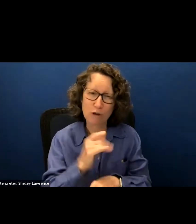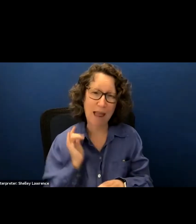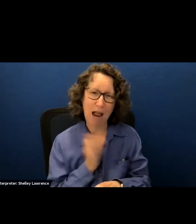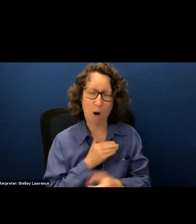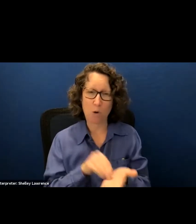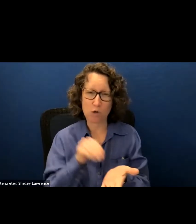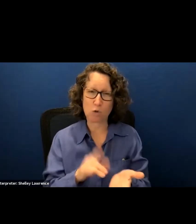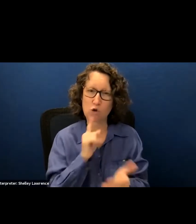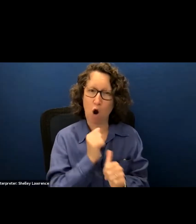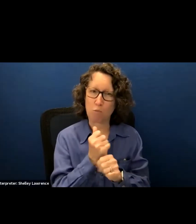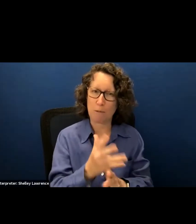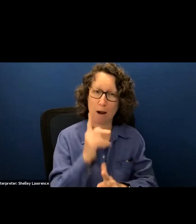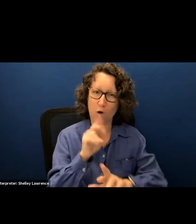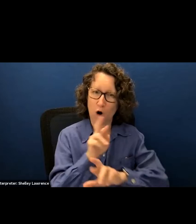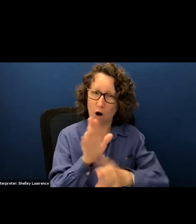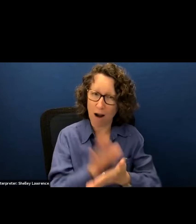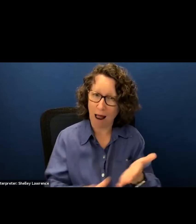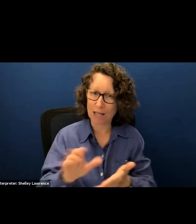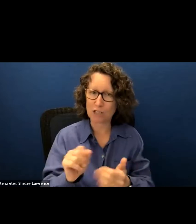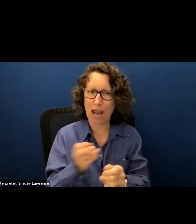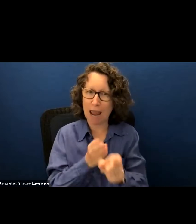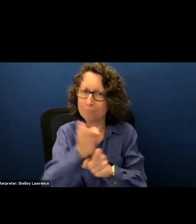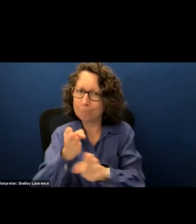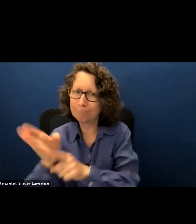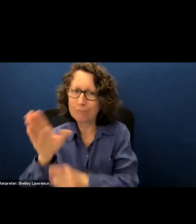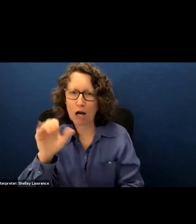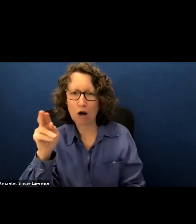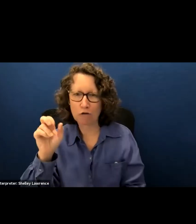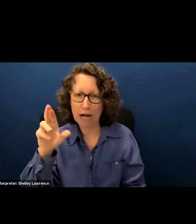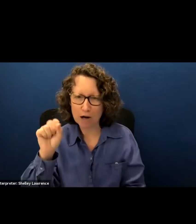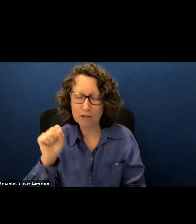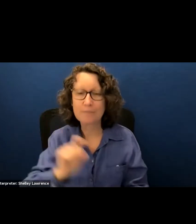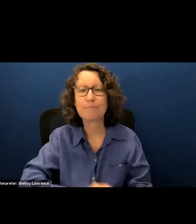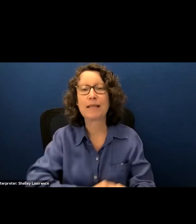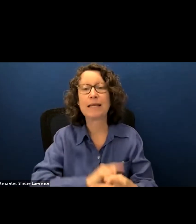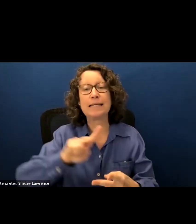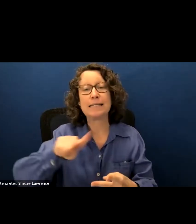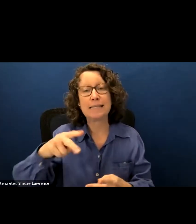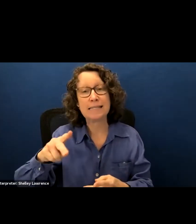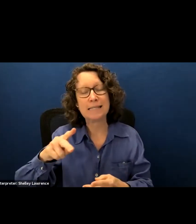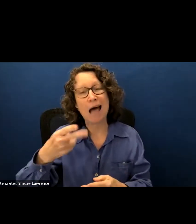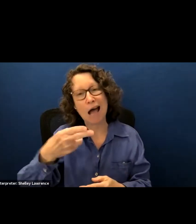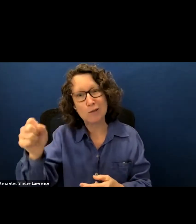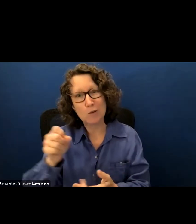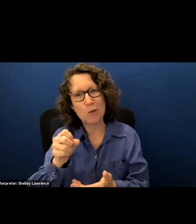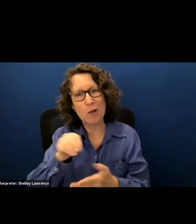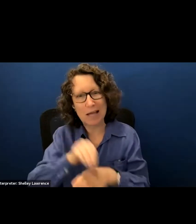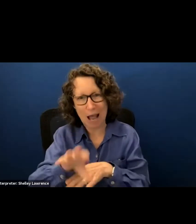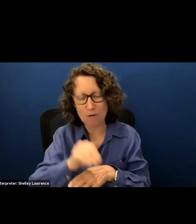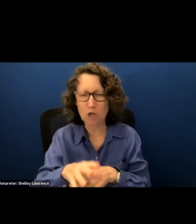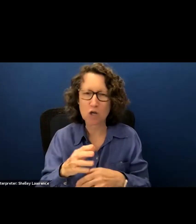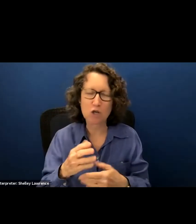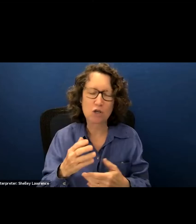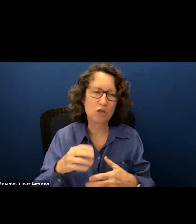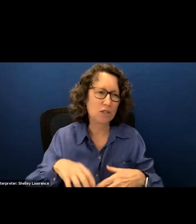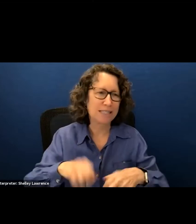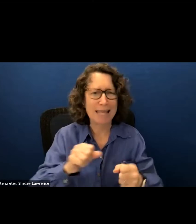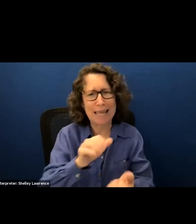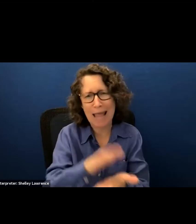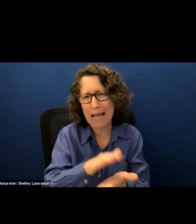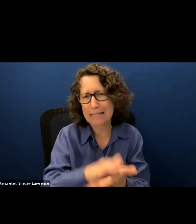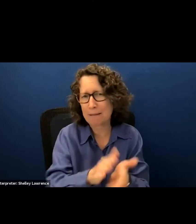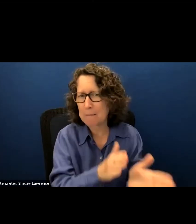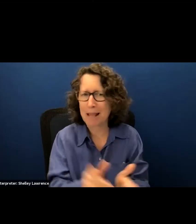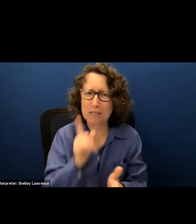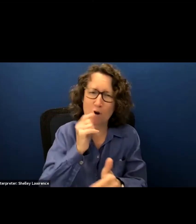are prepared for college and careers. Our secondary counselors are busy completing multi-year academic plans